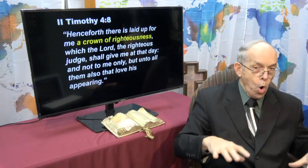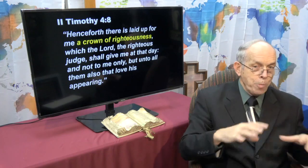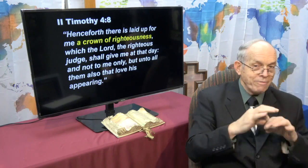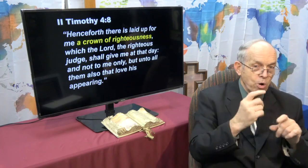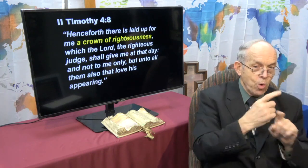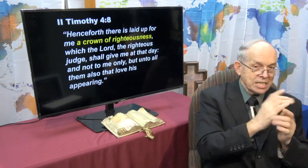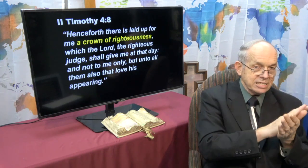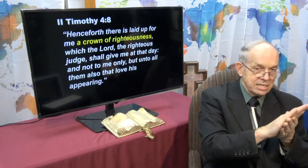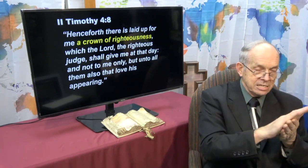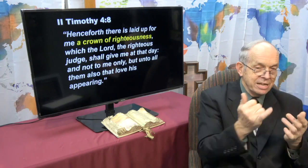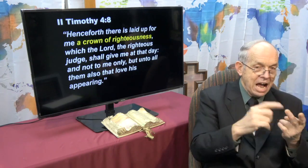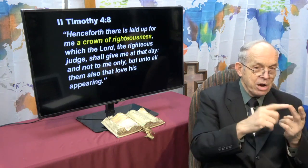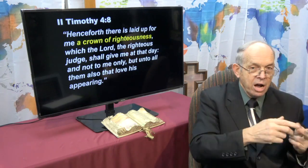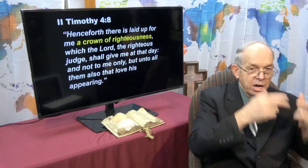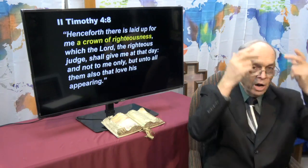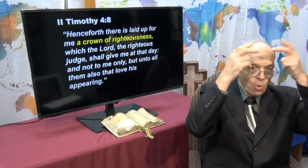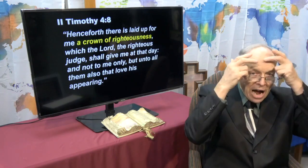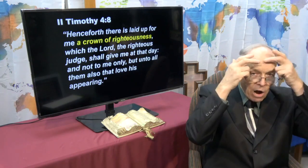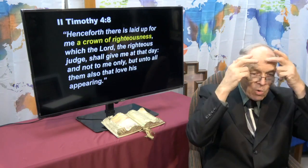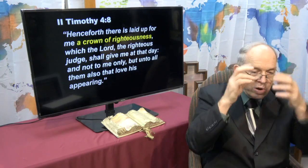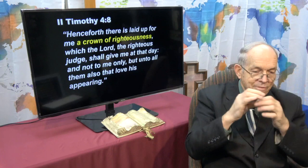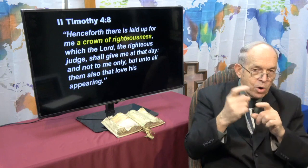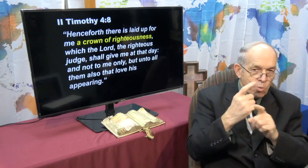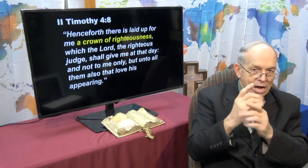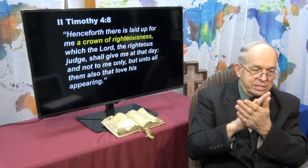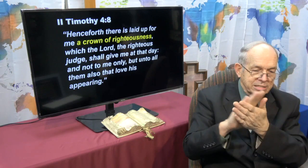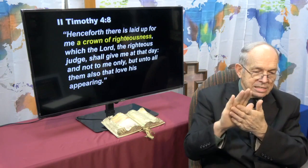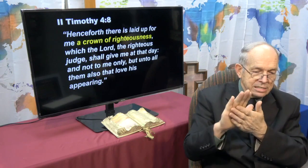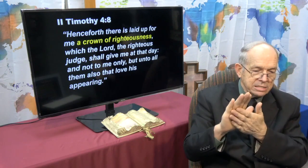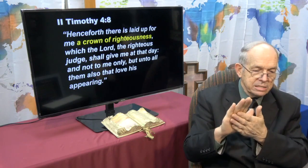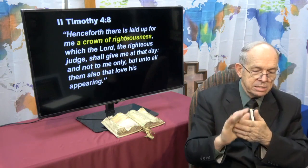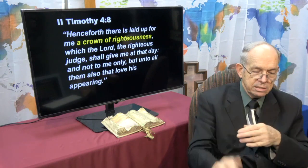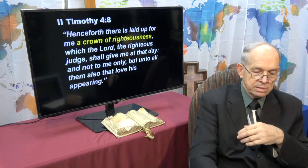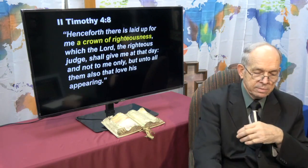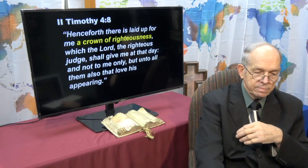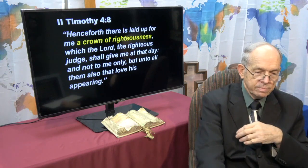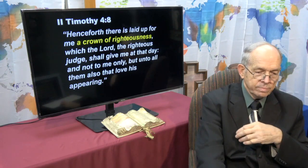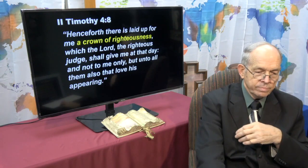robe of righteousness. Now, crown of righteousness.